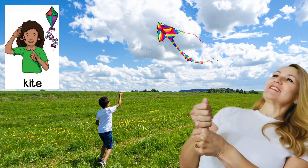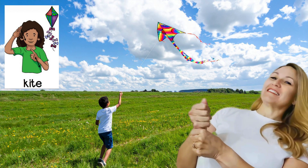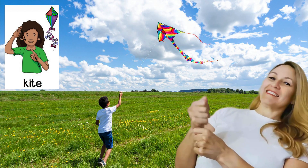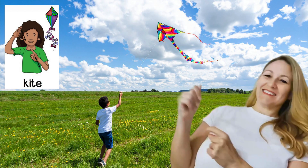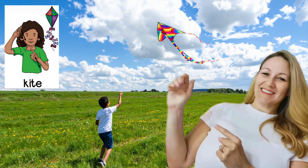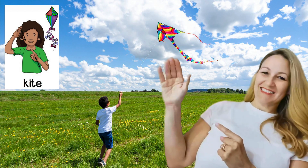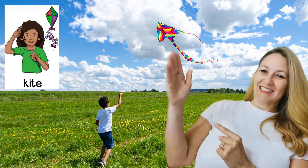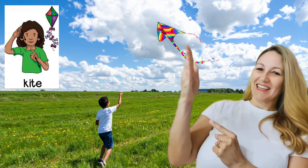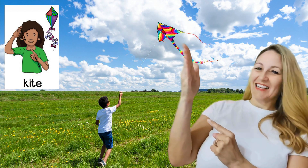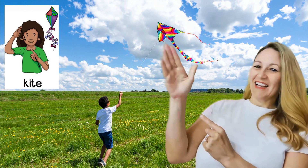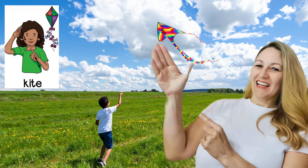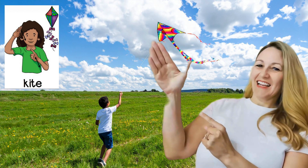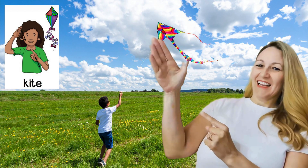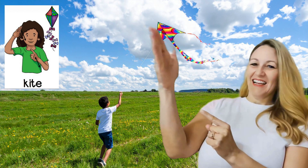Kite.